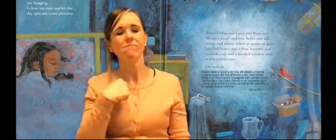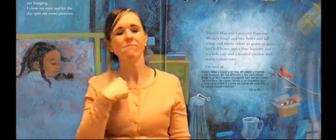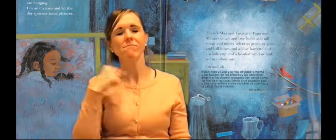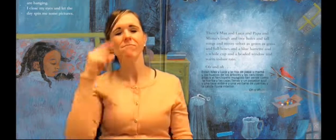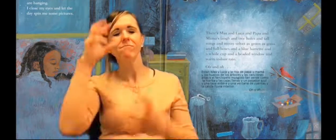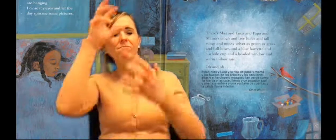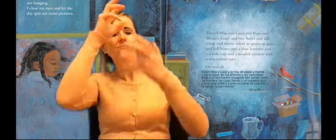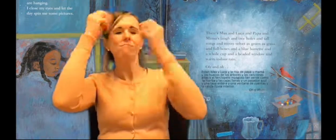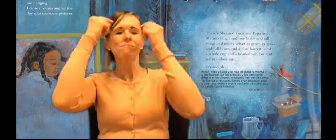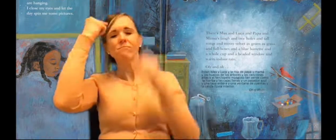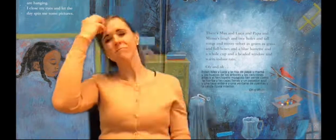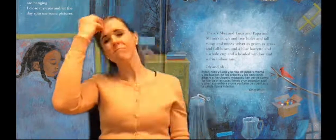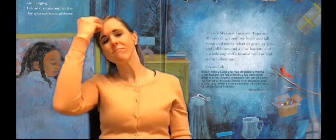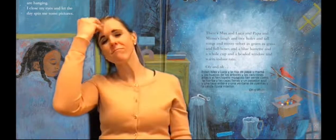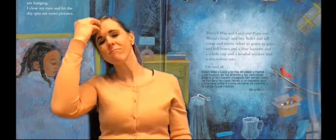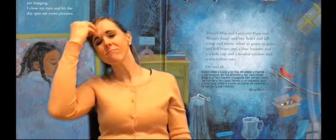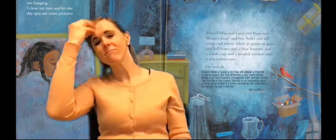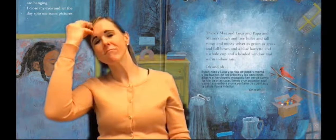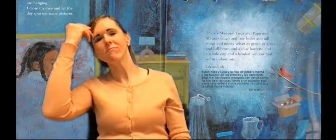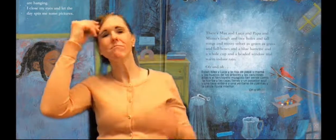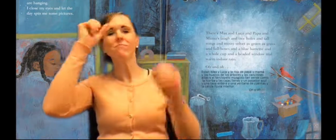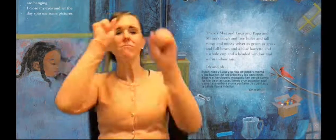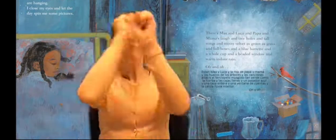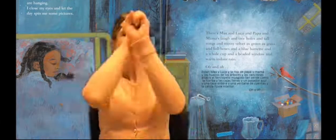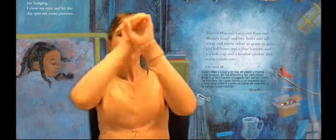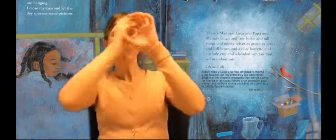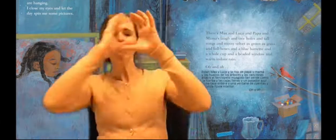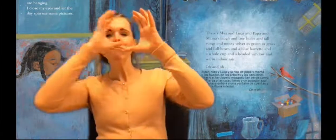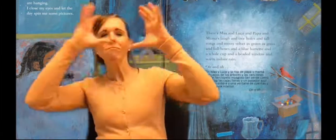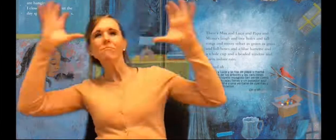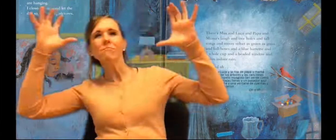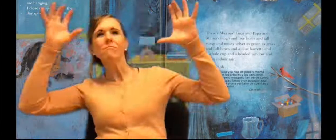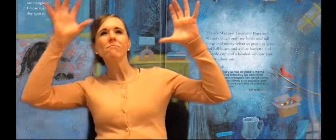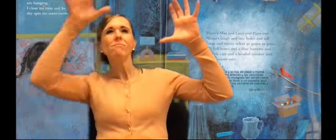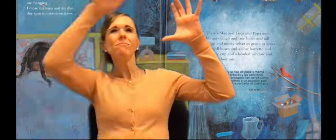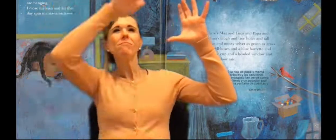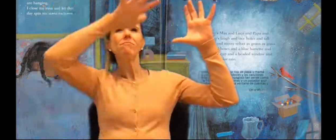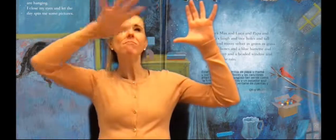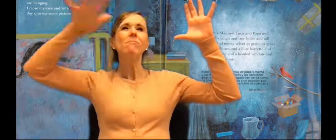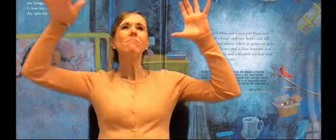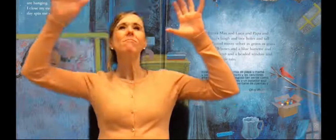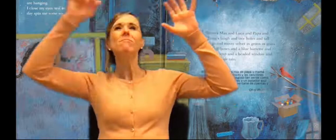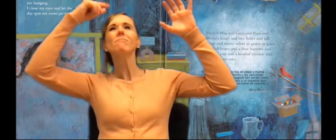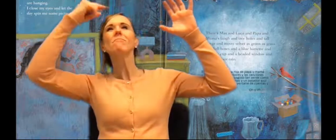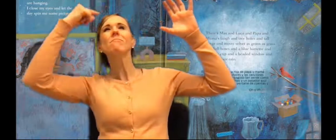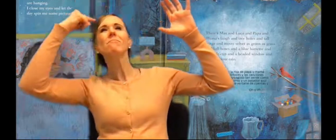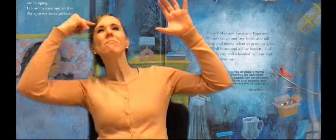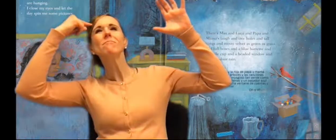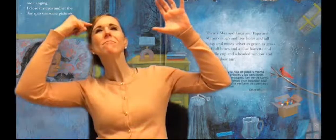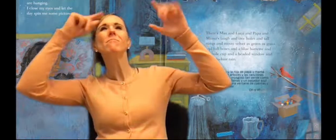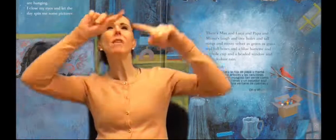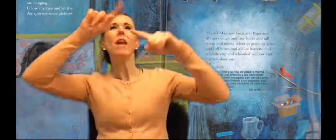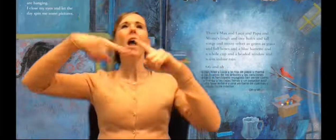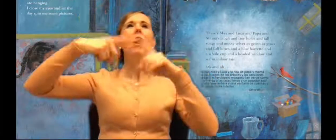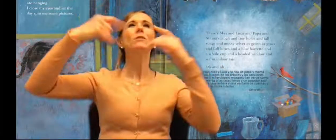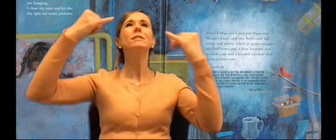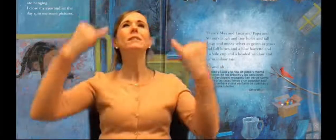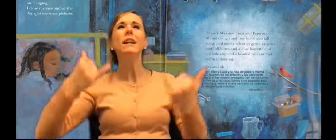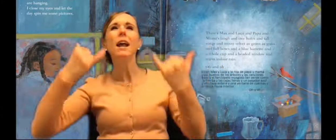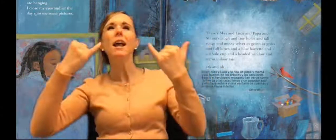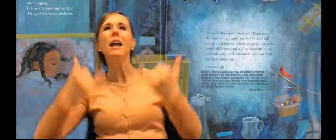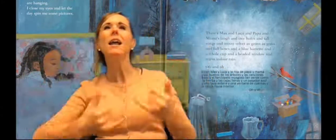I'm in bed, getting ready to sleep. I'm thinking, I'm dreaming. And in